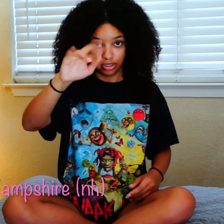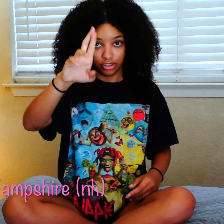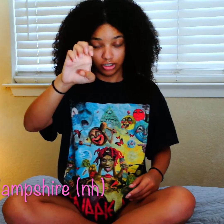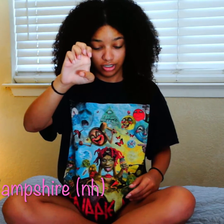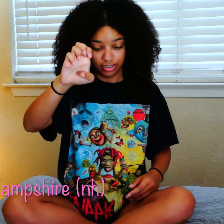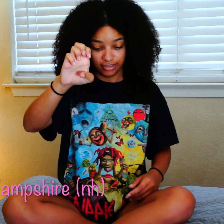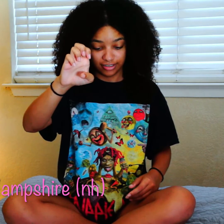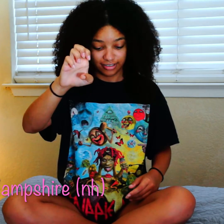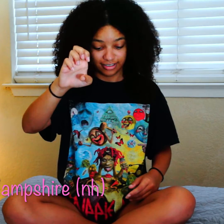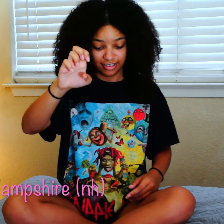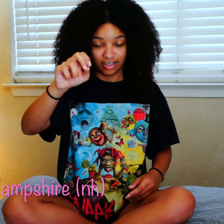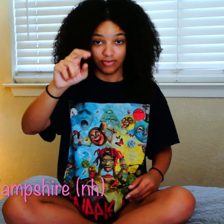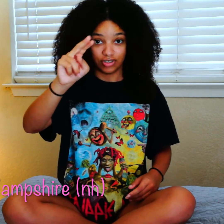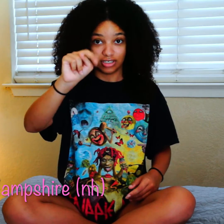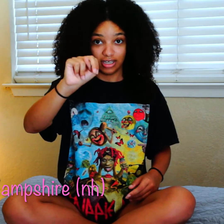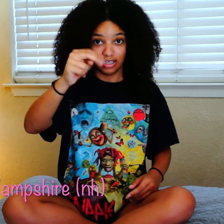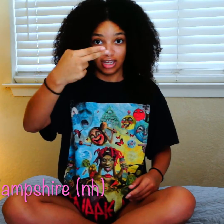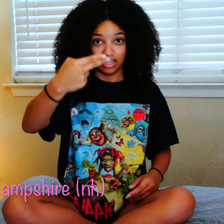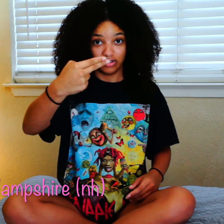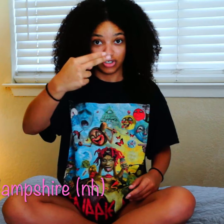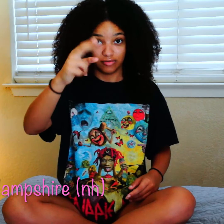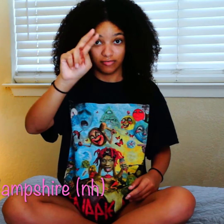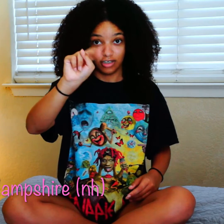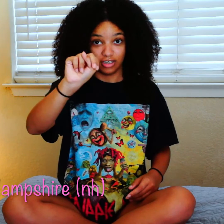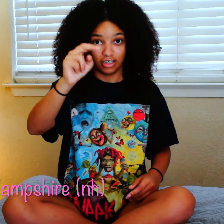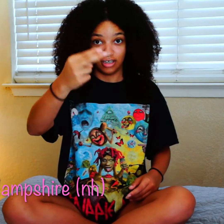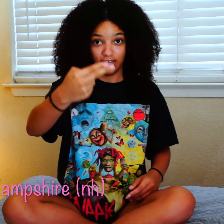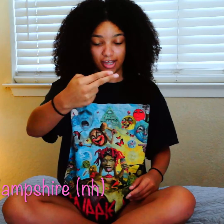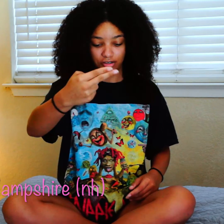Hampshire, which is NH. NH.